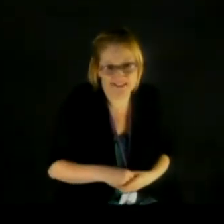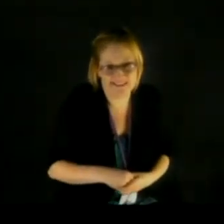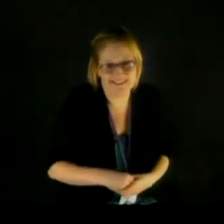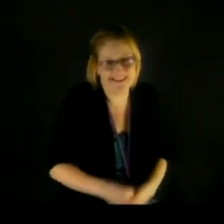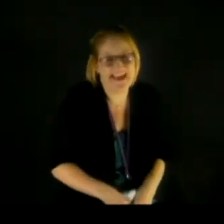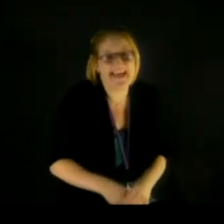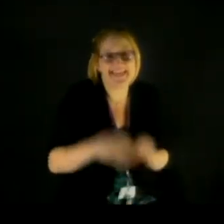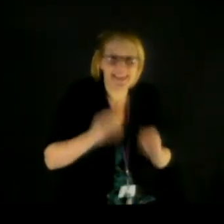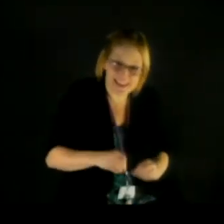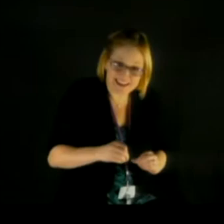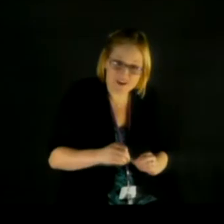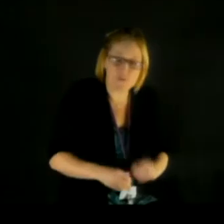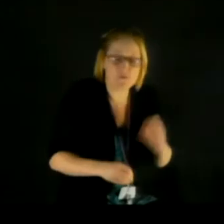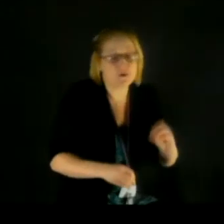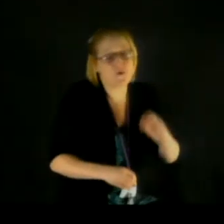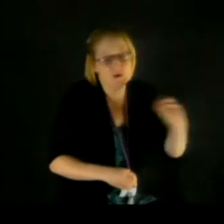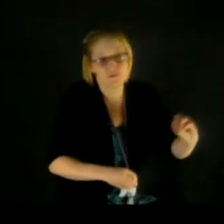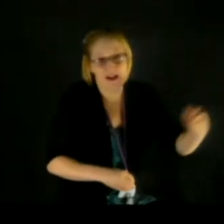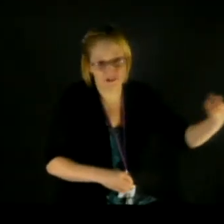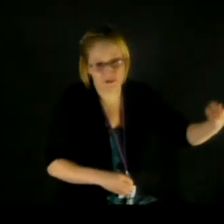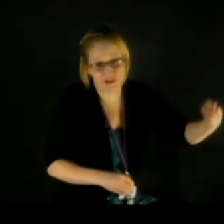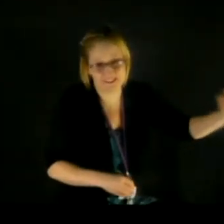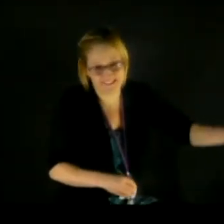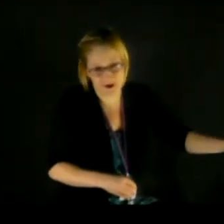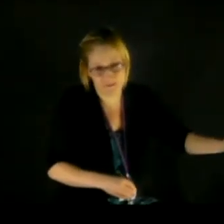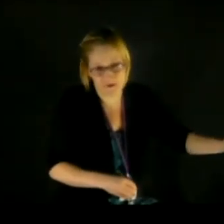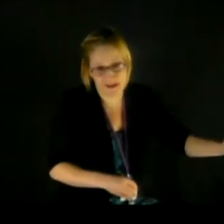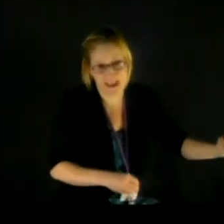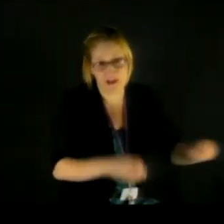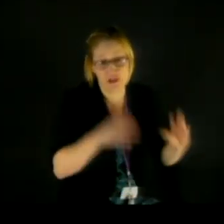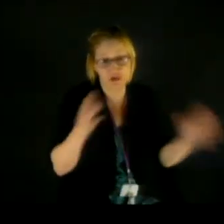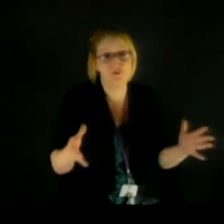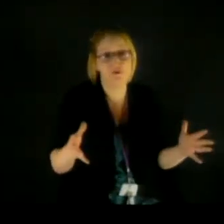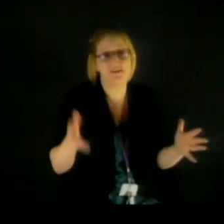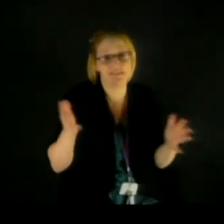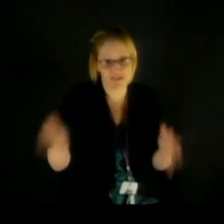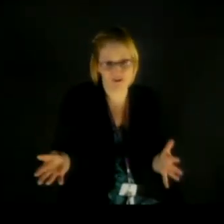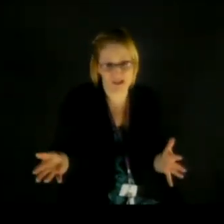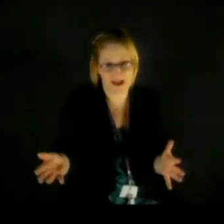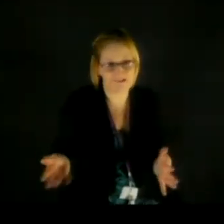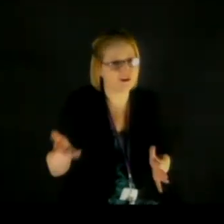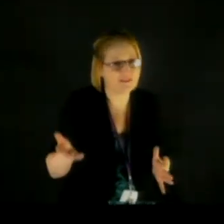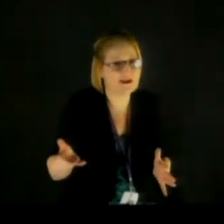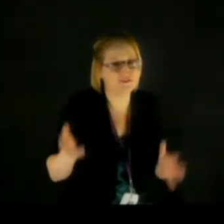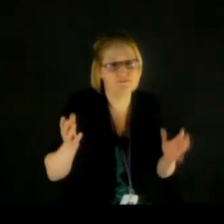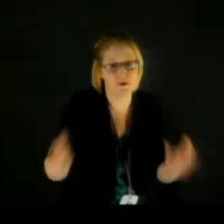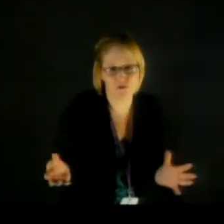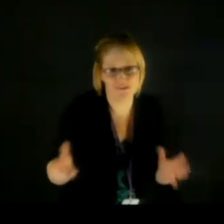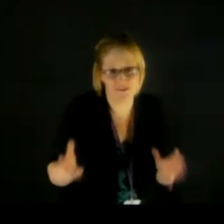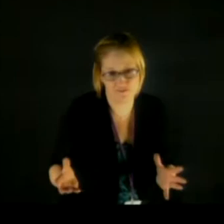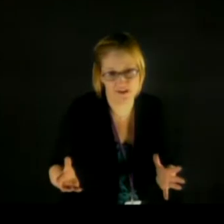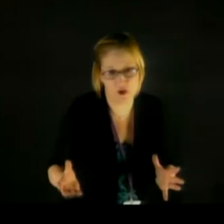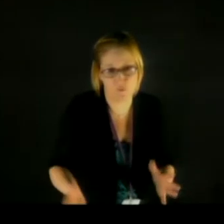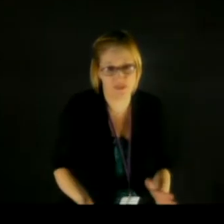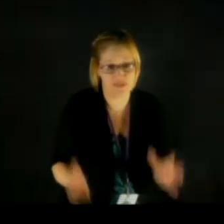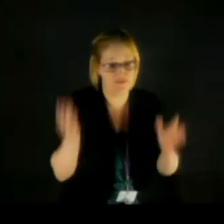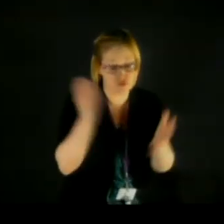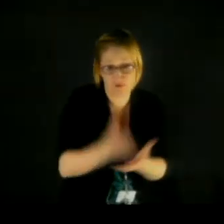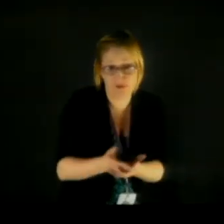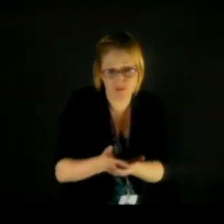practice. Then we record graduation ceremony, and you, senior class, are allowed to purchase this video with the tribute to